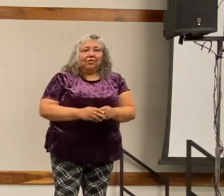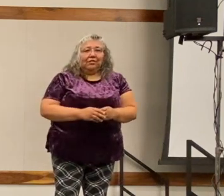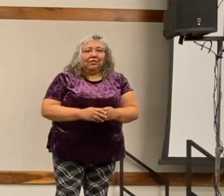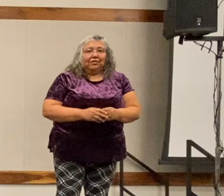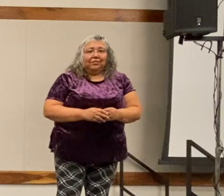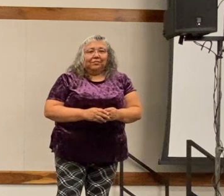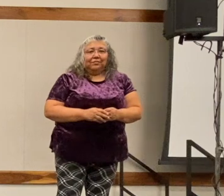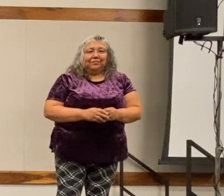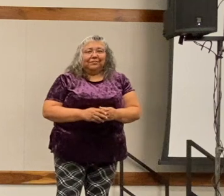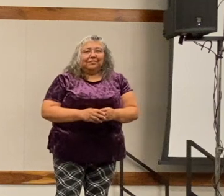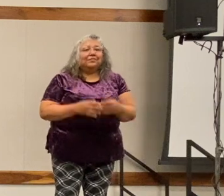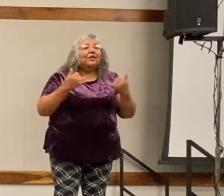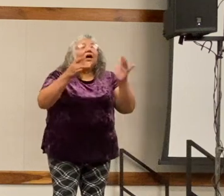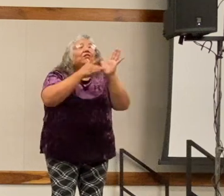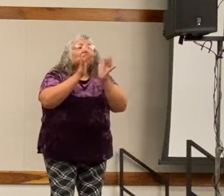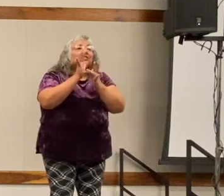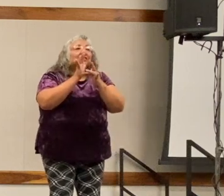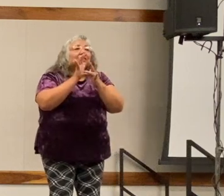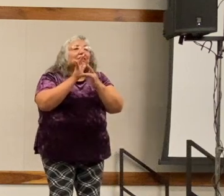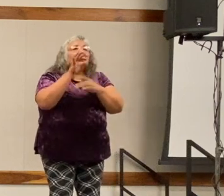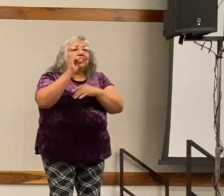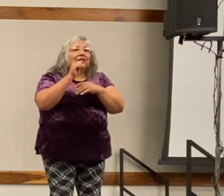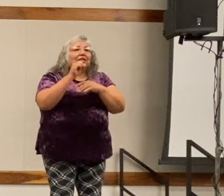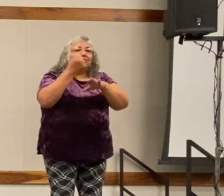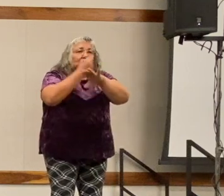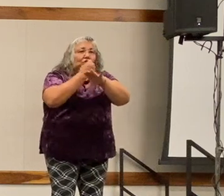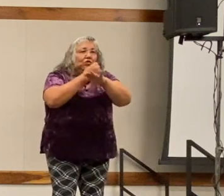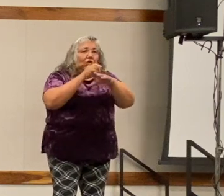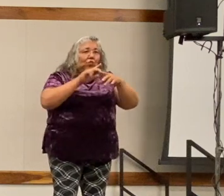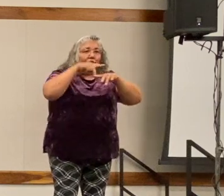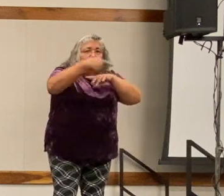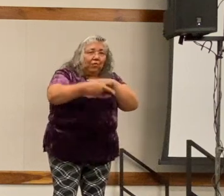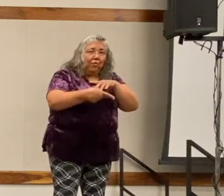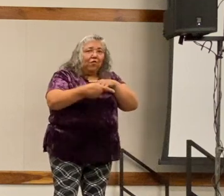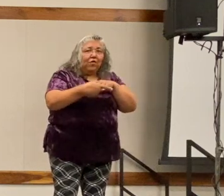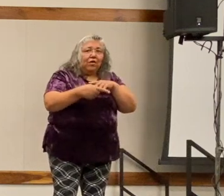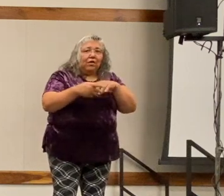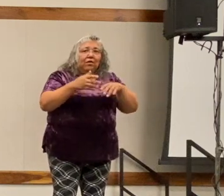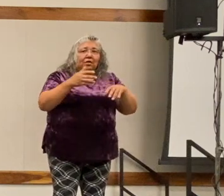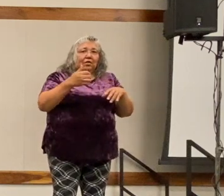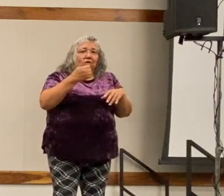Unshakable. Yes, listen. Jesus is either the stone we trip over in